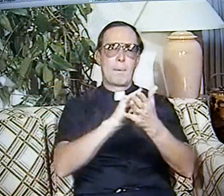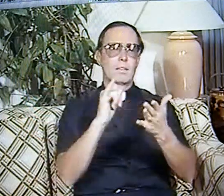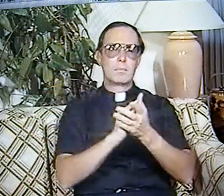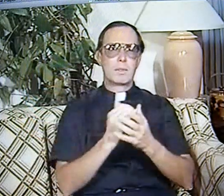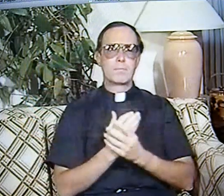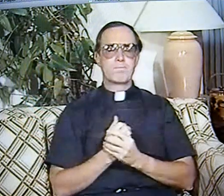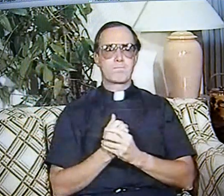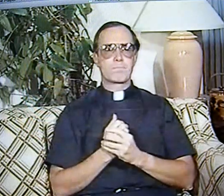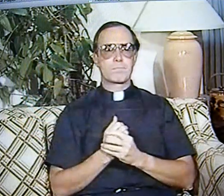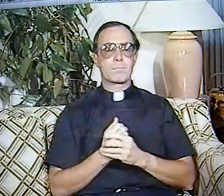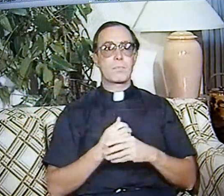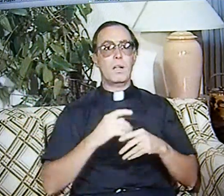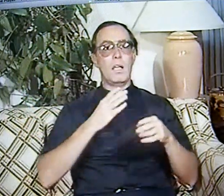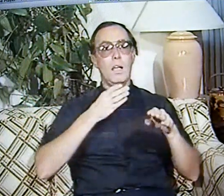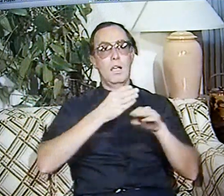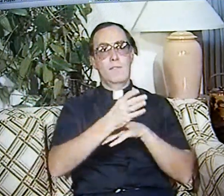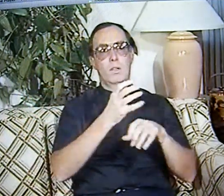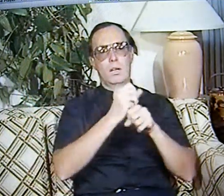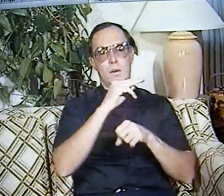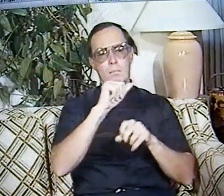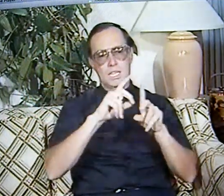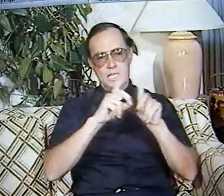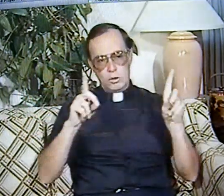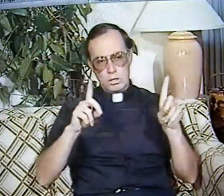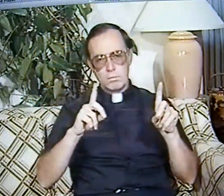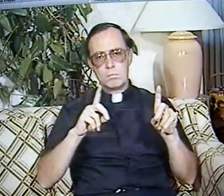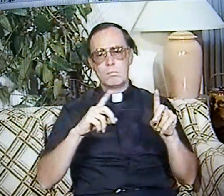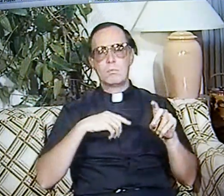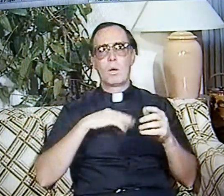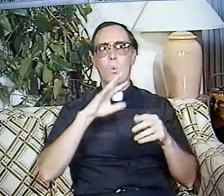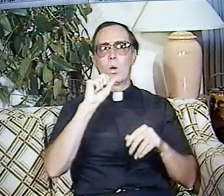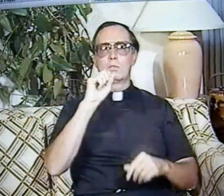I wouldn't have had any success without being able to read.